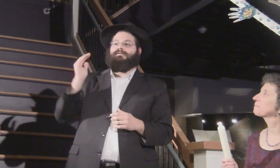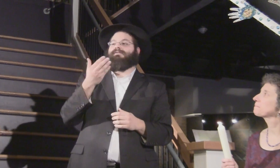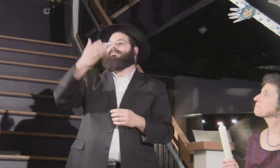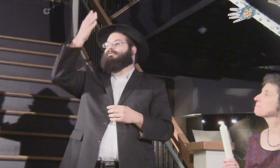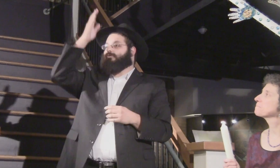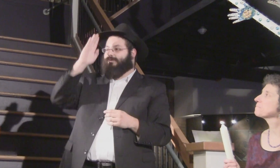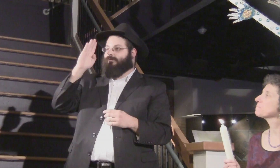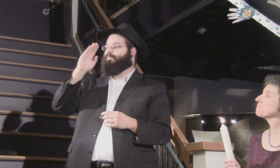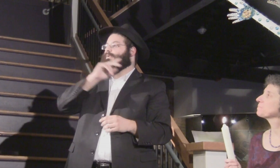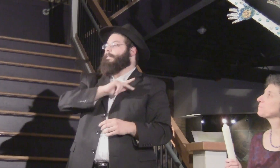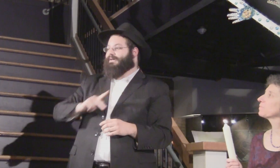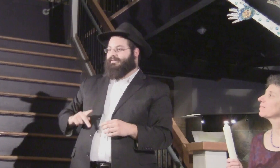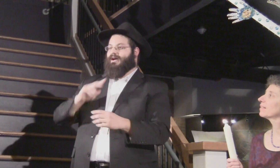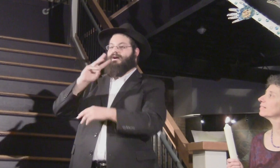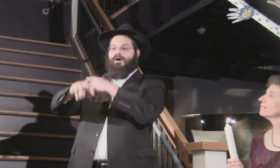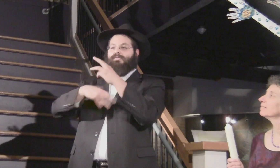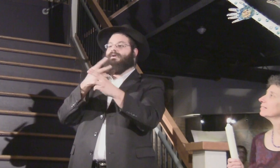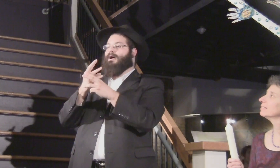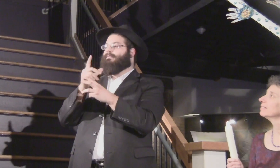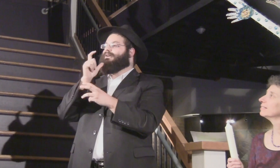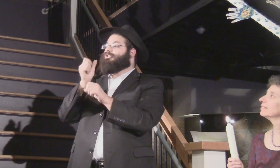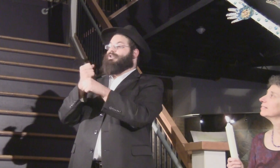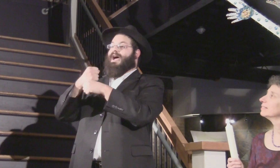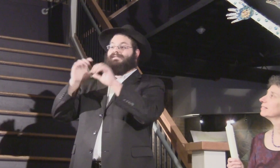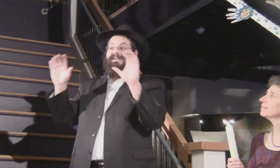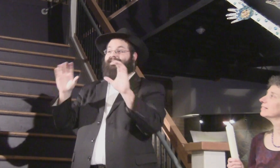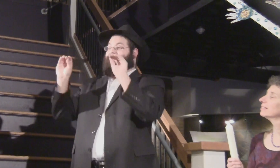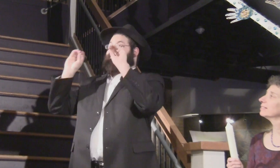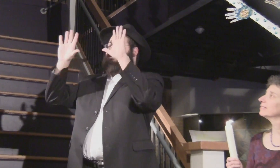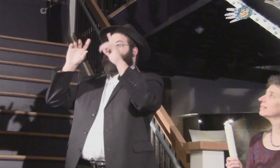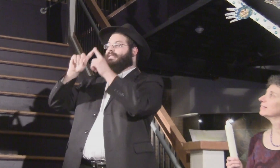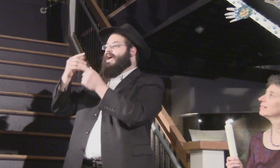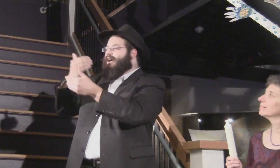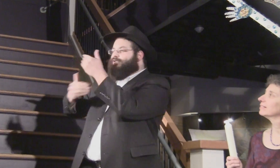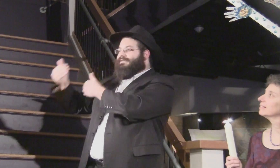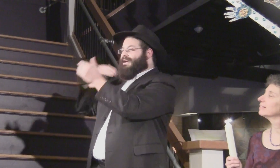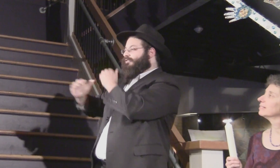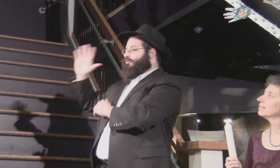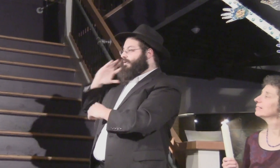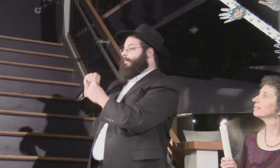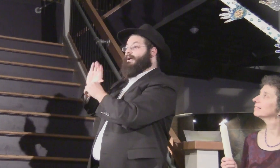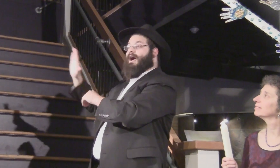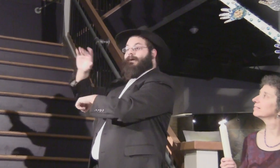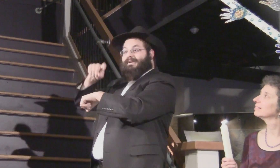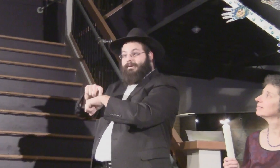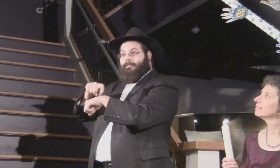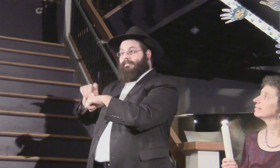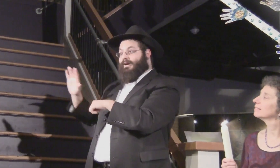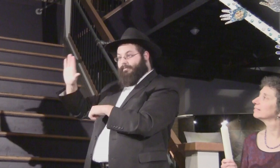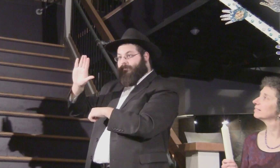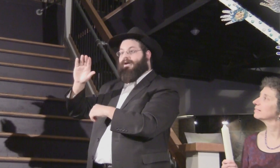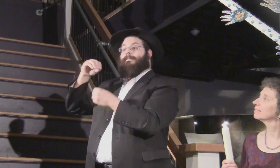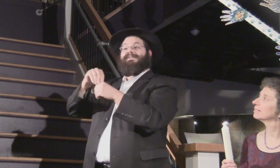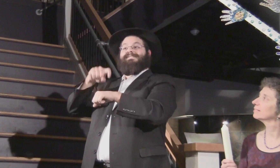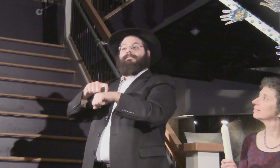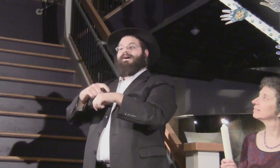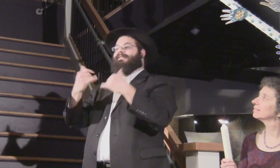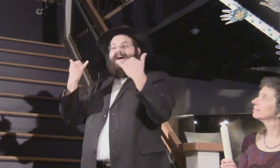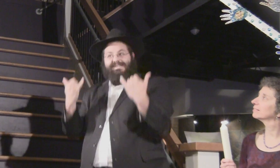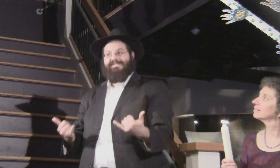Rabbi Eloheinu melech haolam she'asa nisim b'avotenu b'yamim hahem